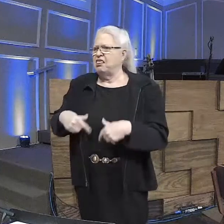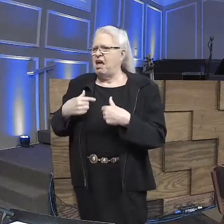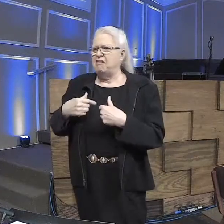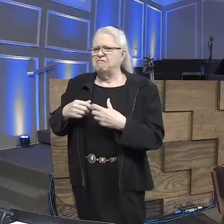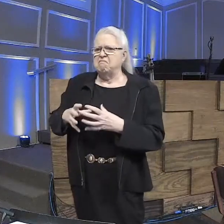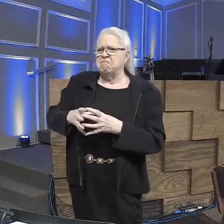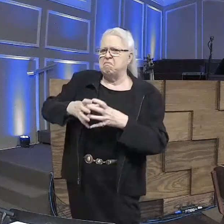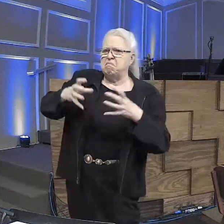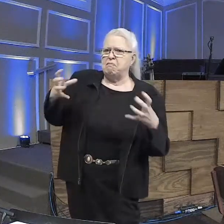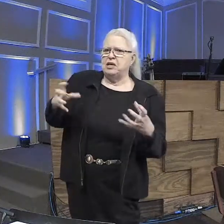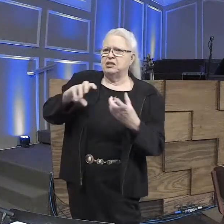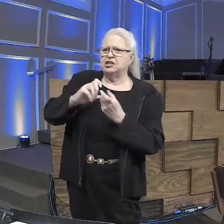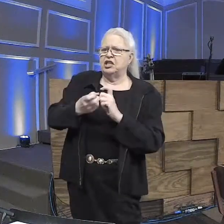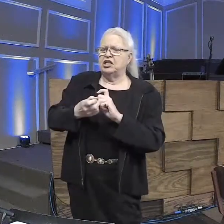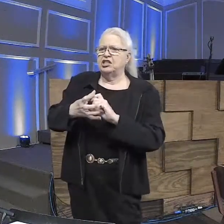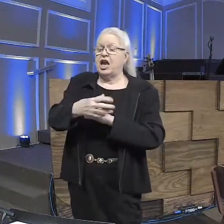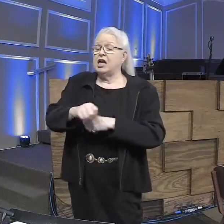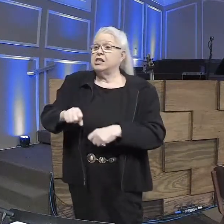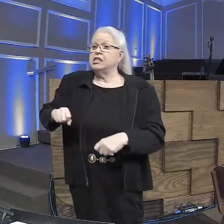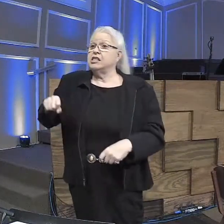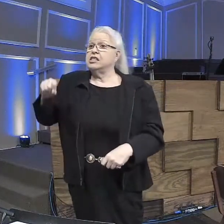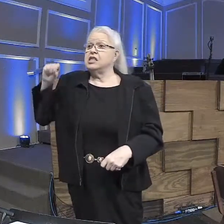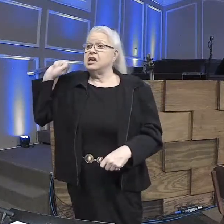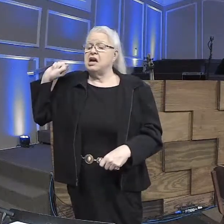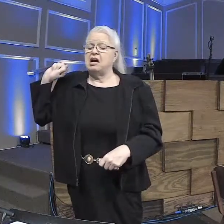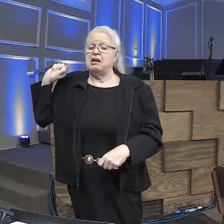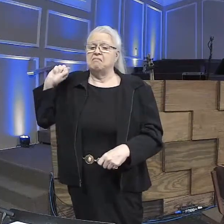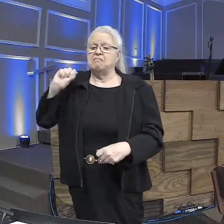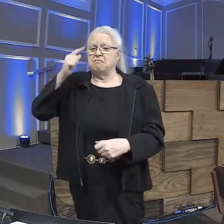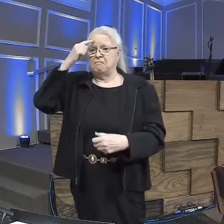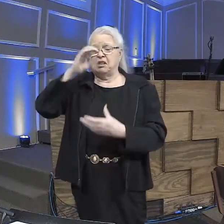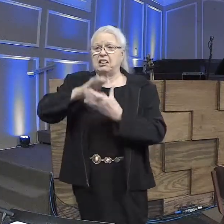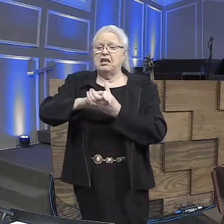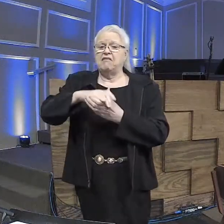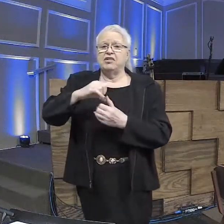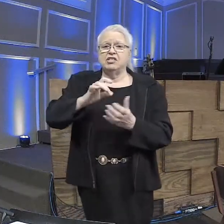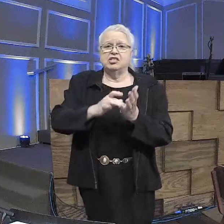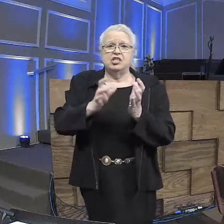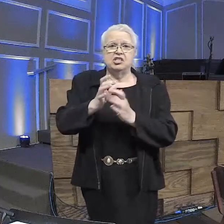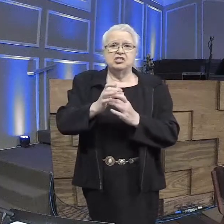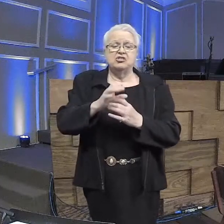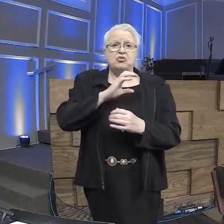and he denied his belief in Jesus Christ and walked away.